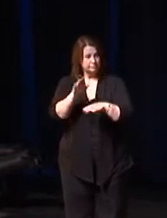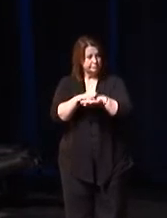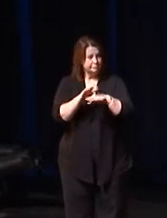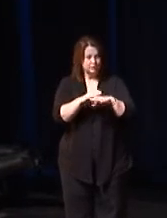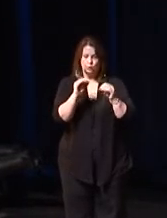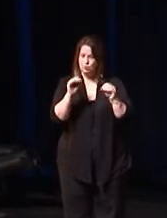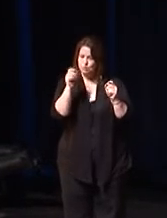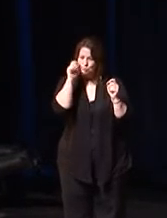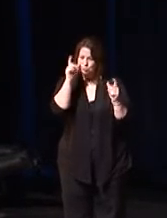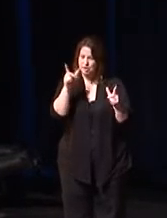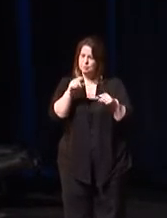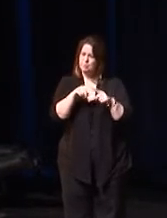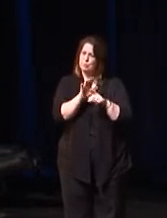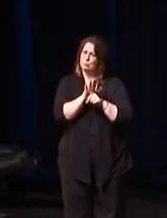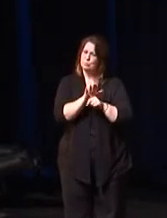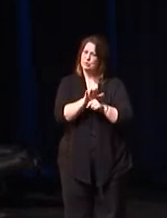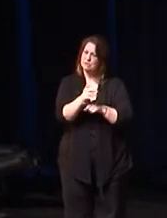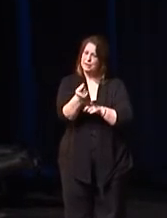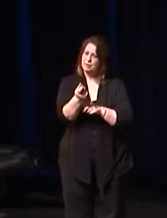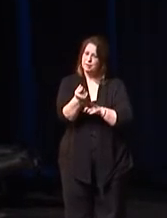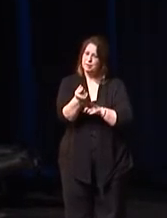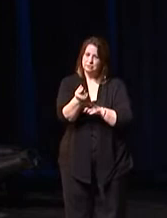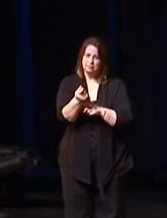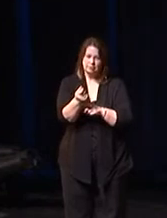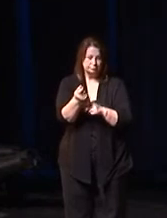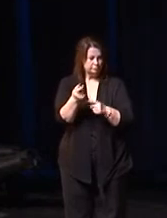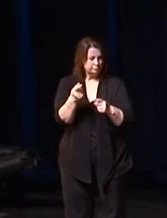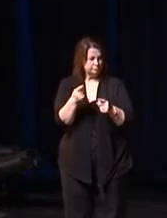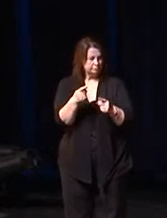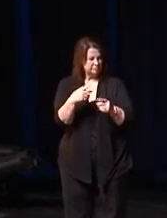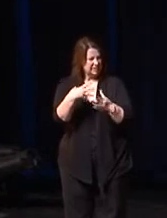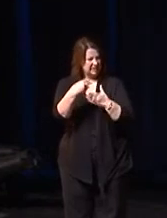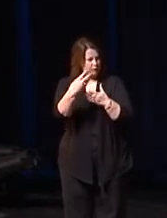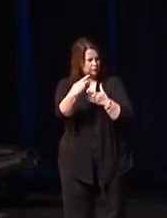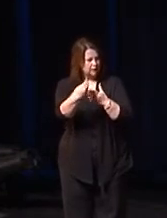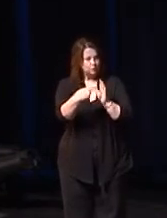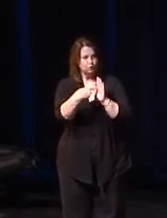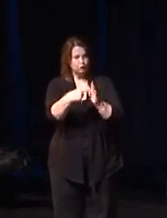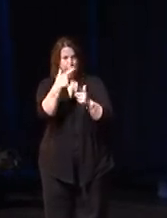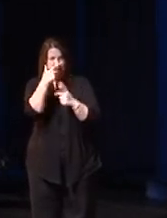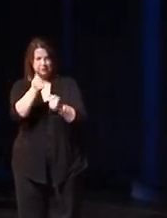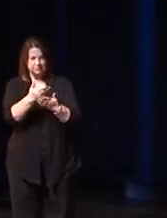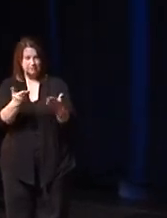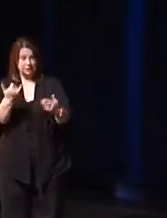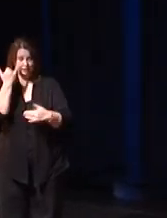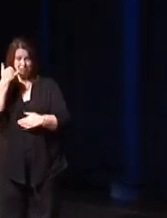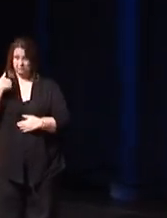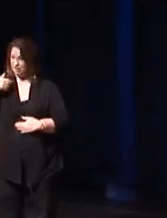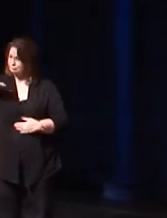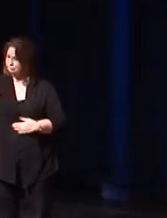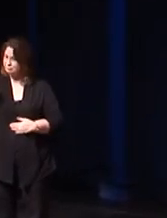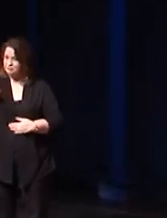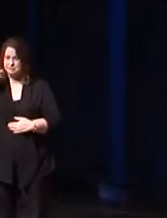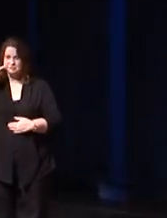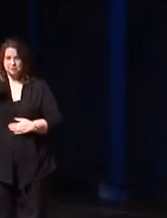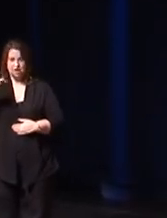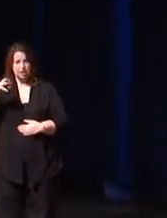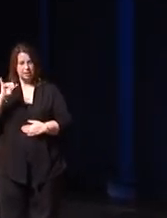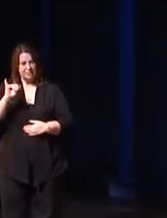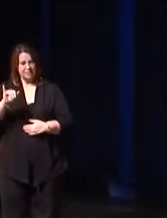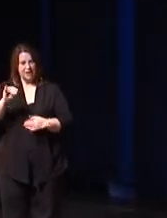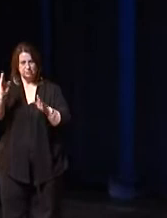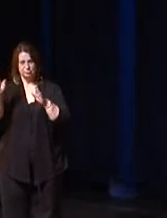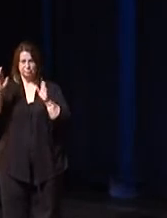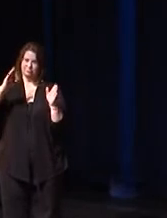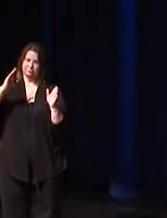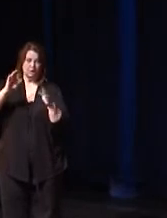you've got to always push a bit. You've got to get these kids out and show them interesting stuff. If I hadn't seen the optical illusion room in that movie,